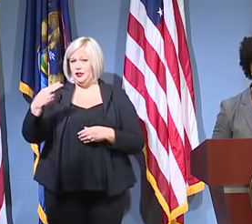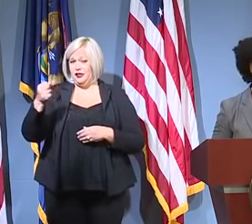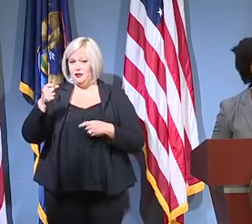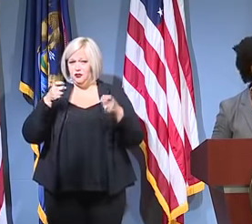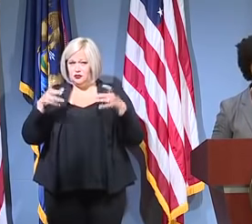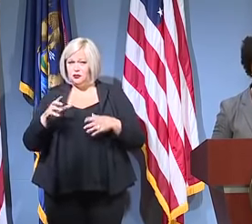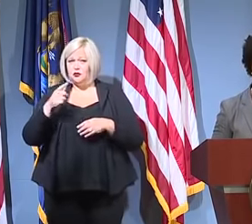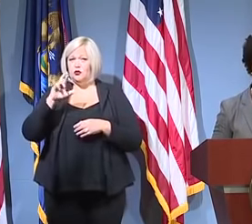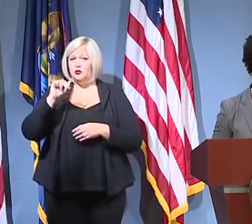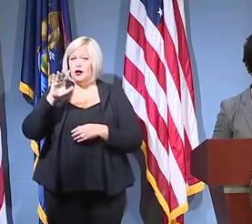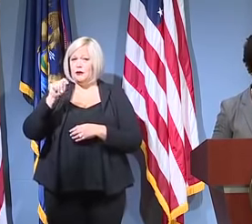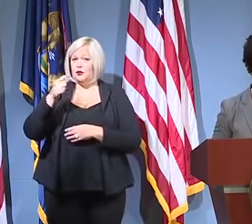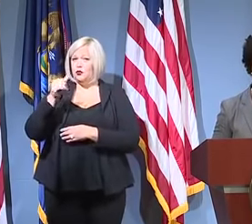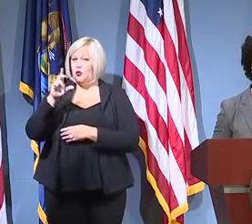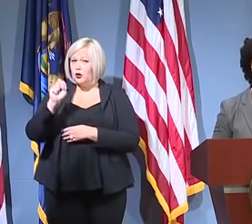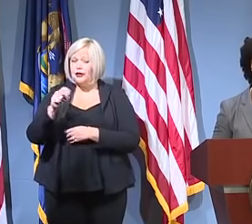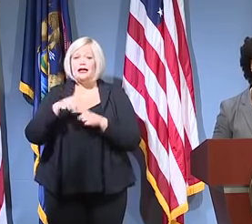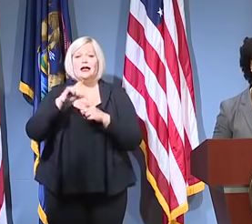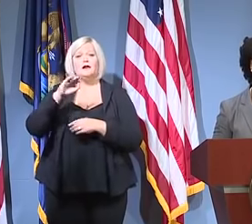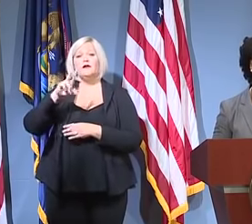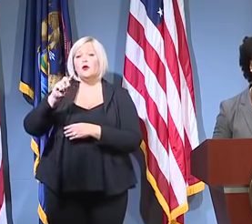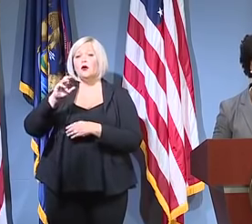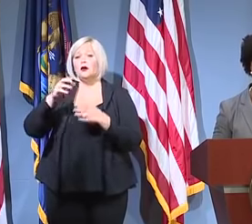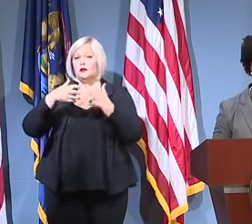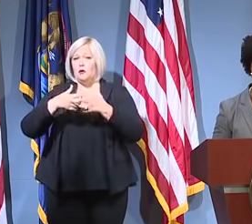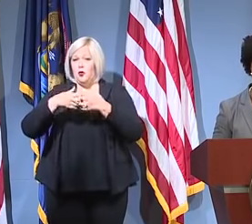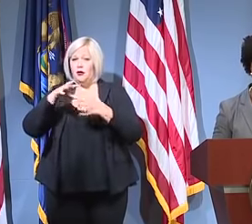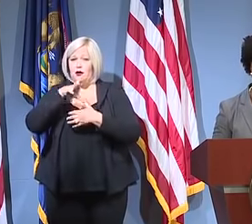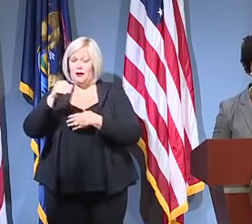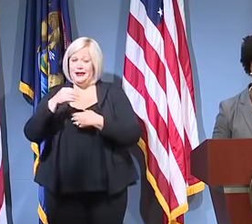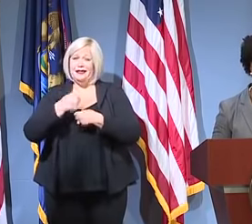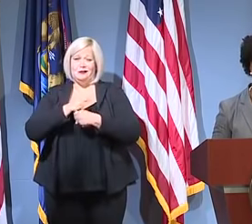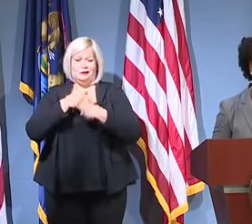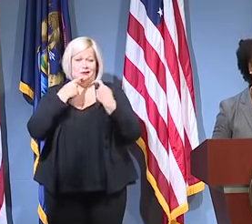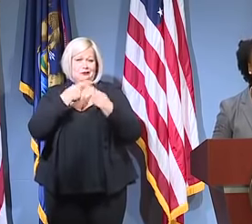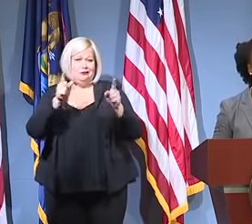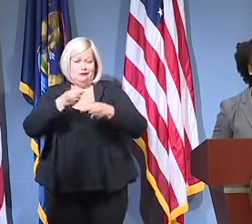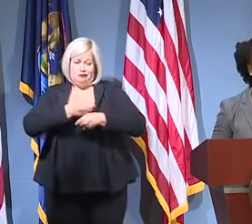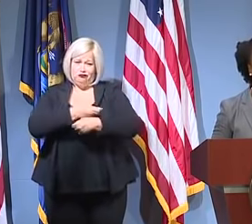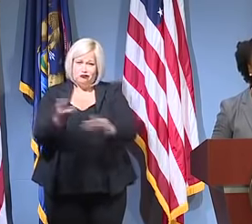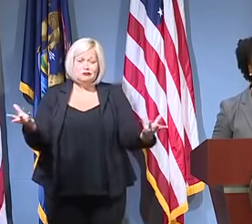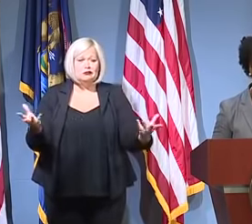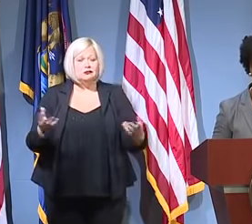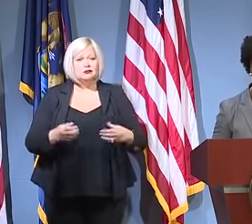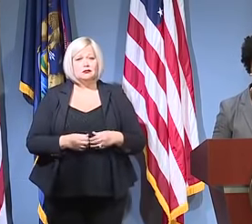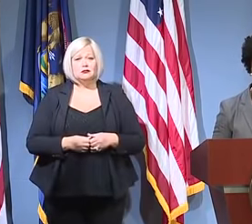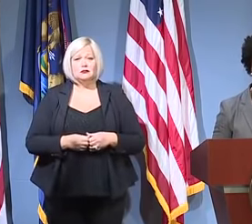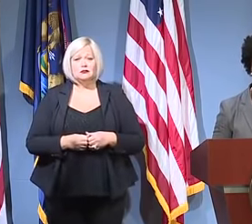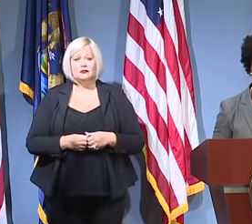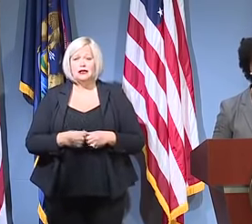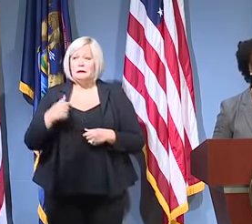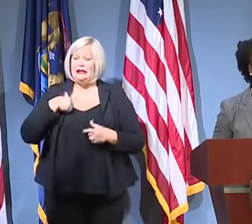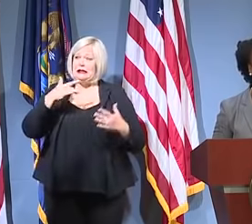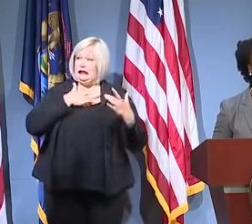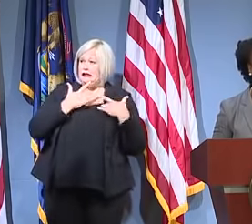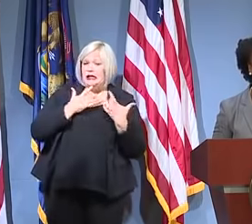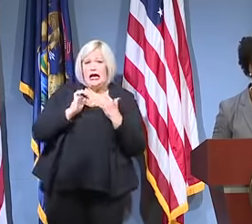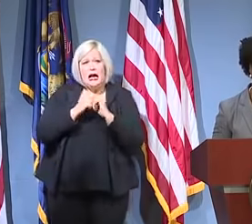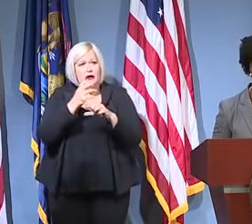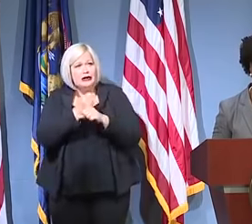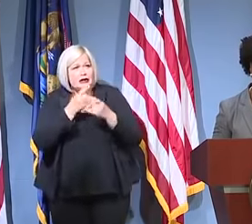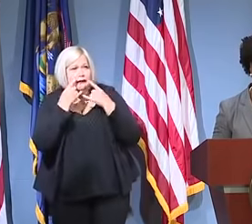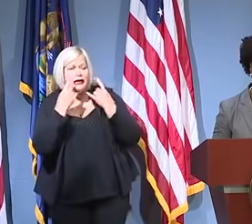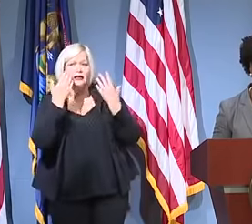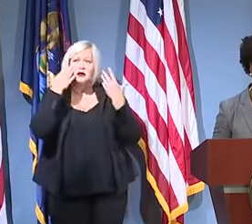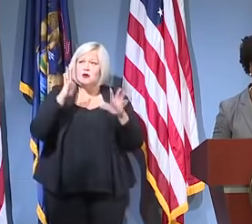Gordon, as well as Ford Motor Company, for working to make this project possible. No one should have to worry about where to get a mask or